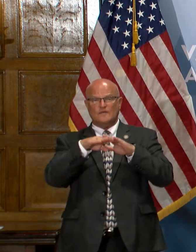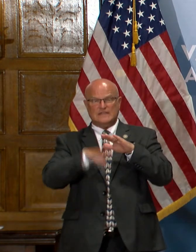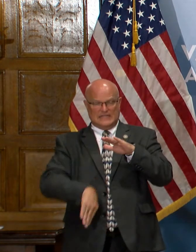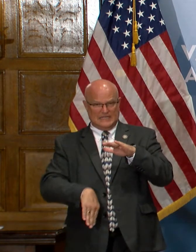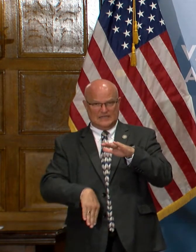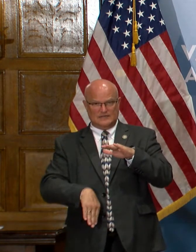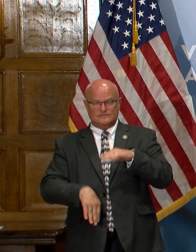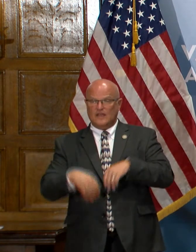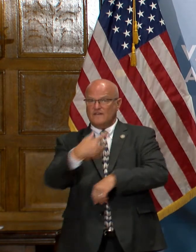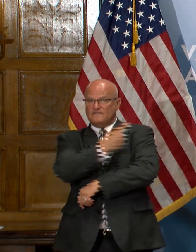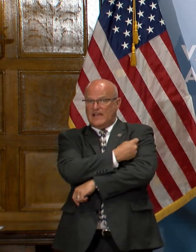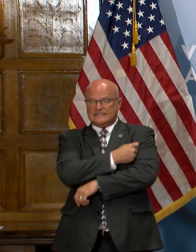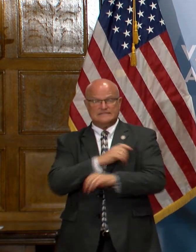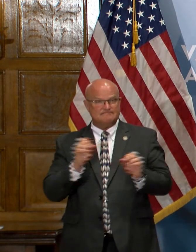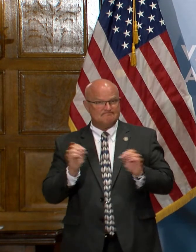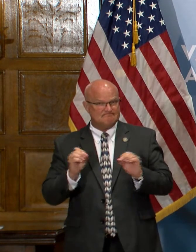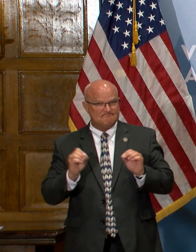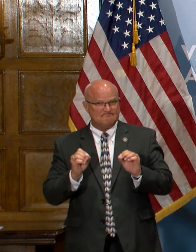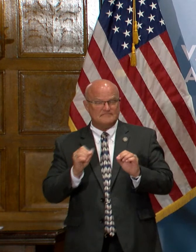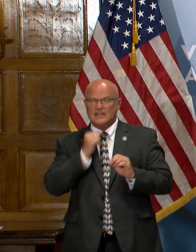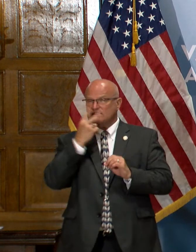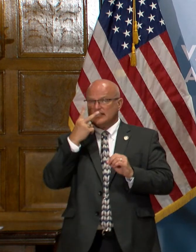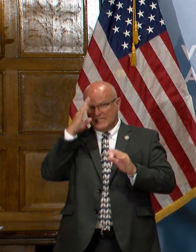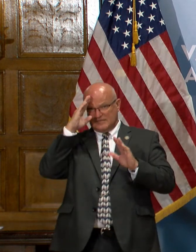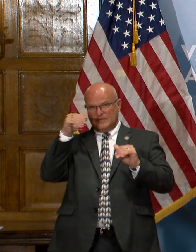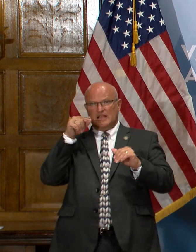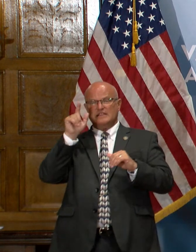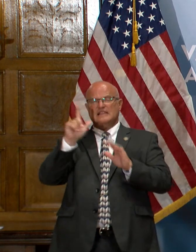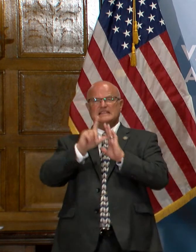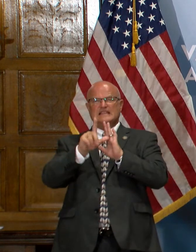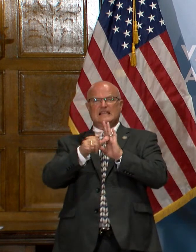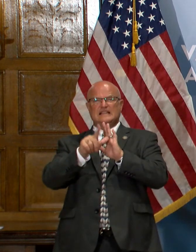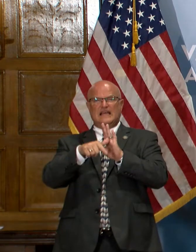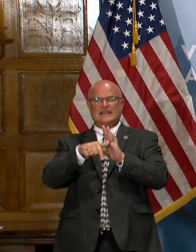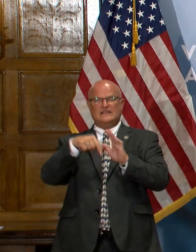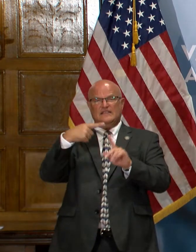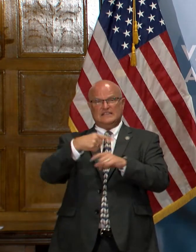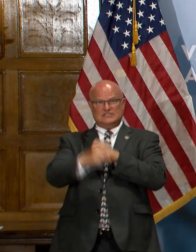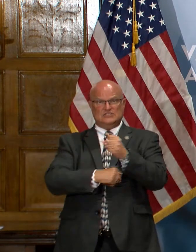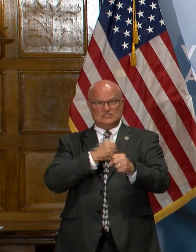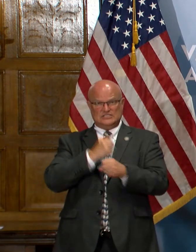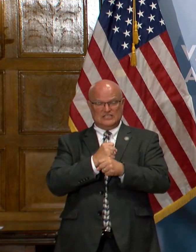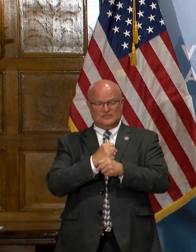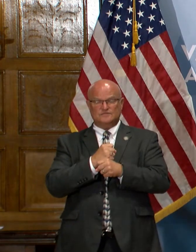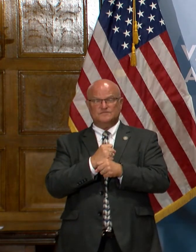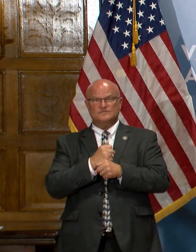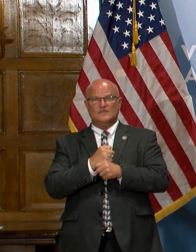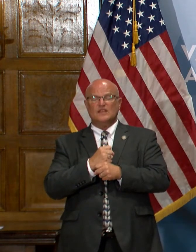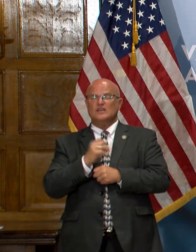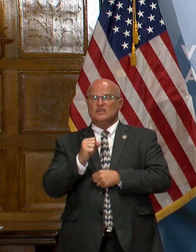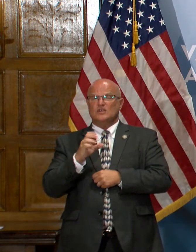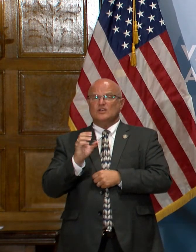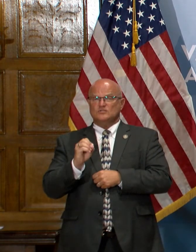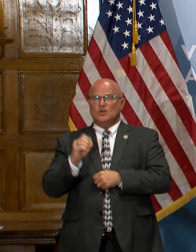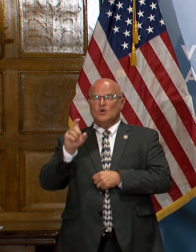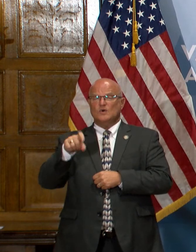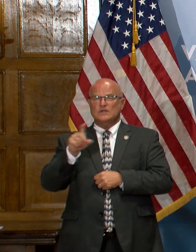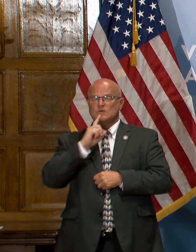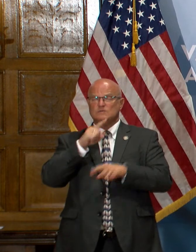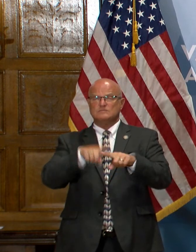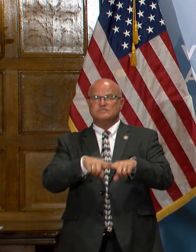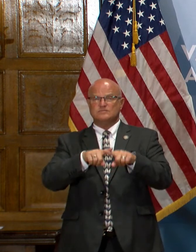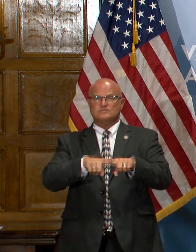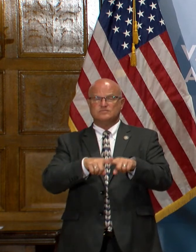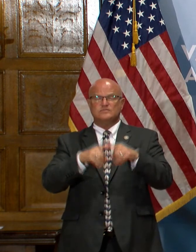vaccine. We do not expect to see vaccines for that group until the later part of this year at the earliest. So we need to rely